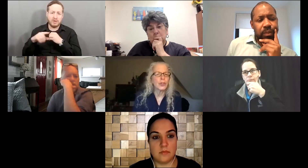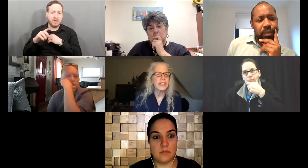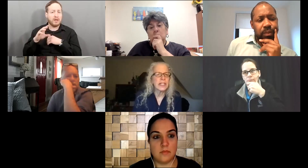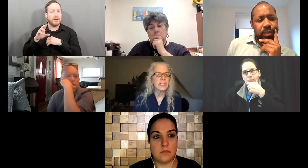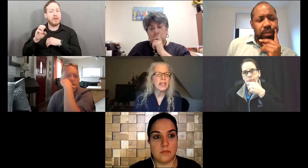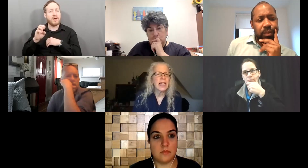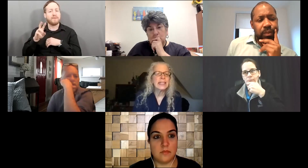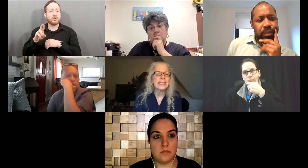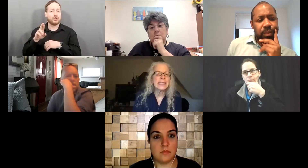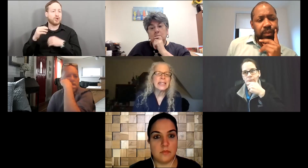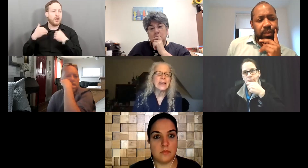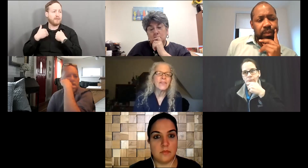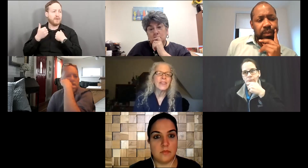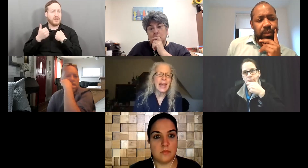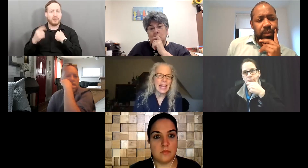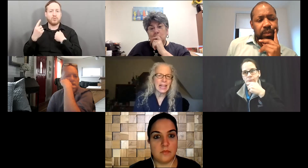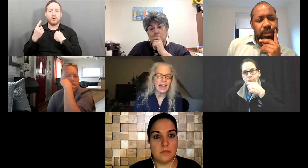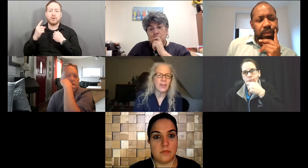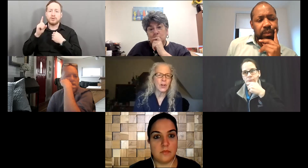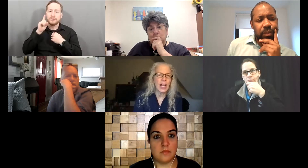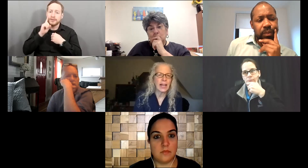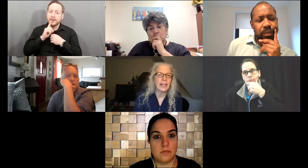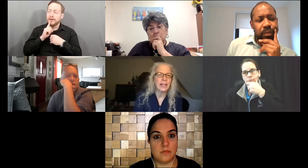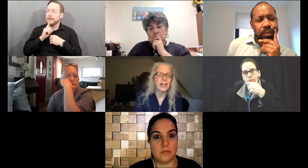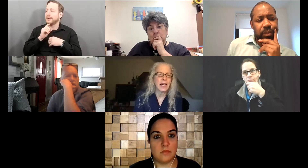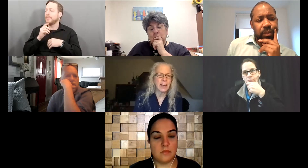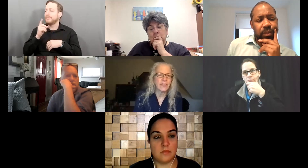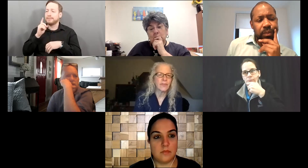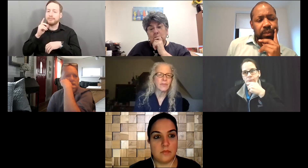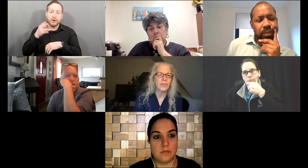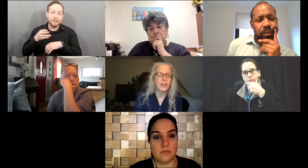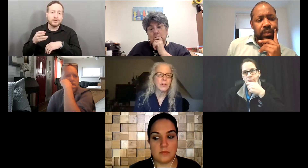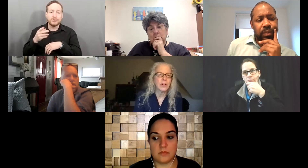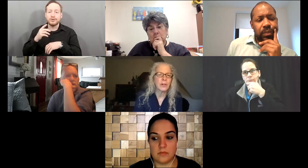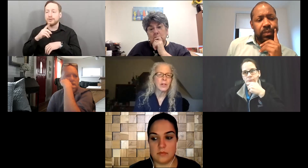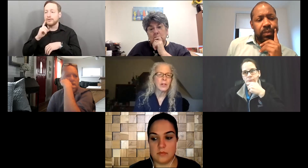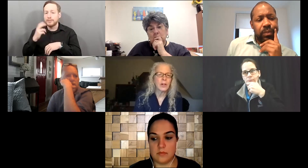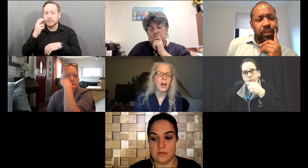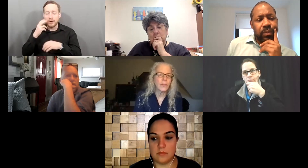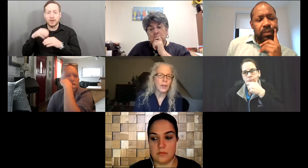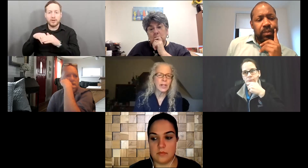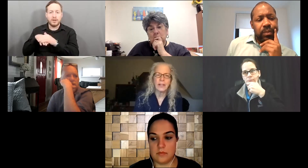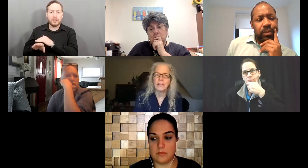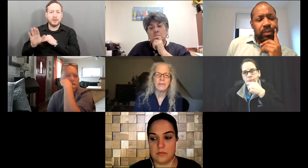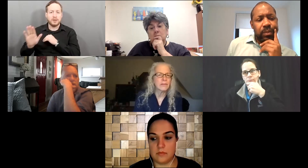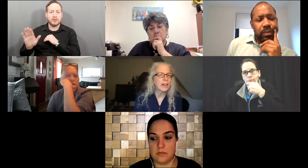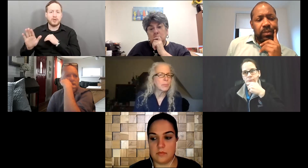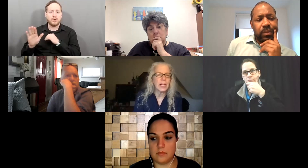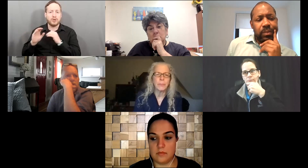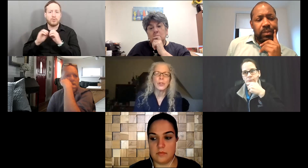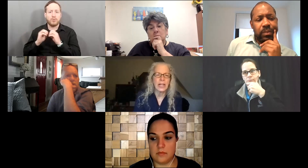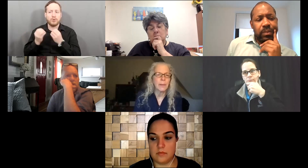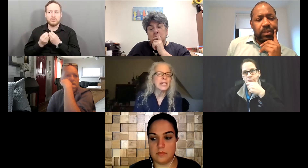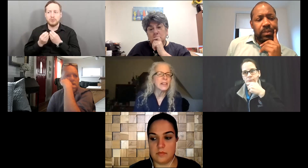social services, and see if they have ever had a deaf, hard of hearing,